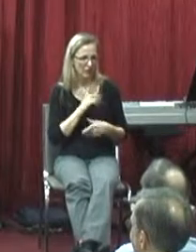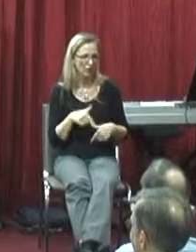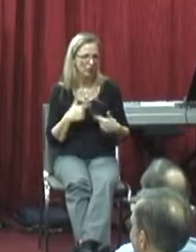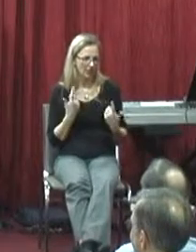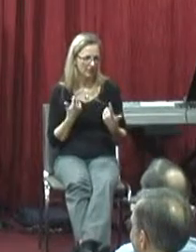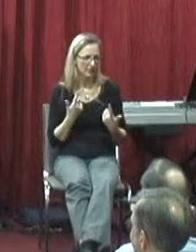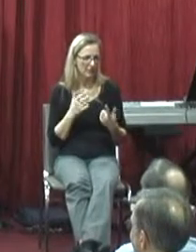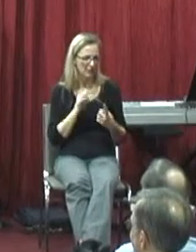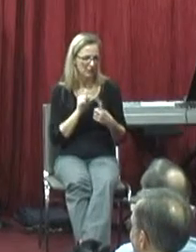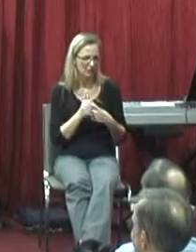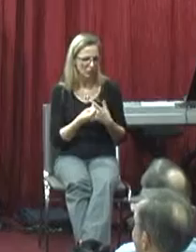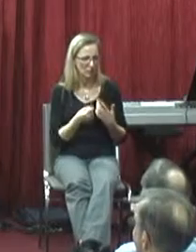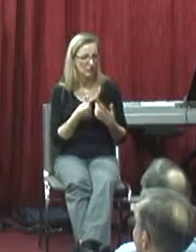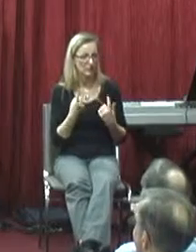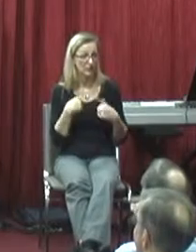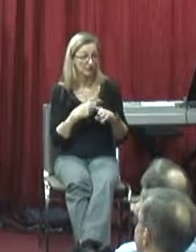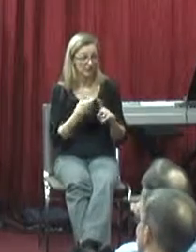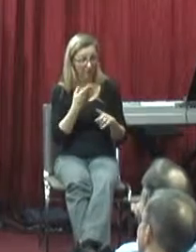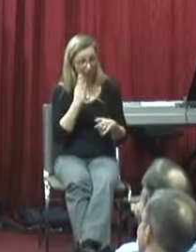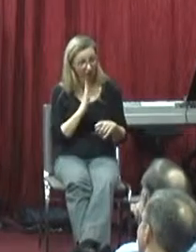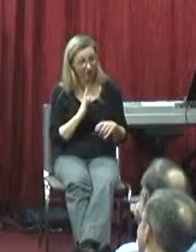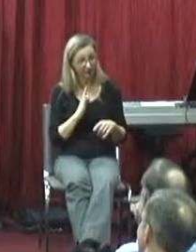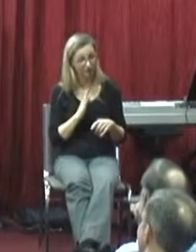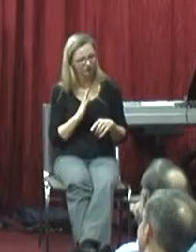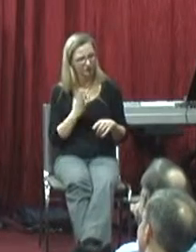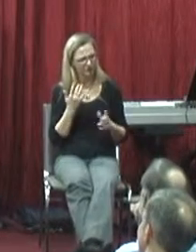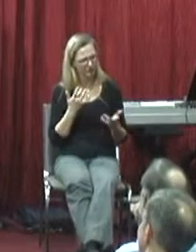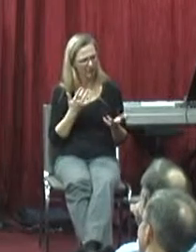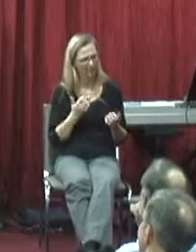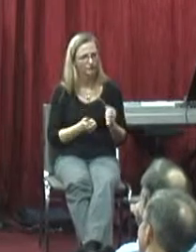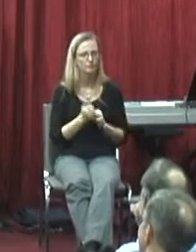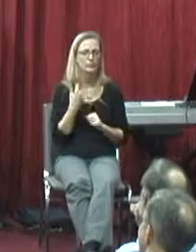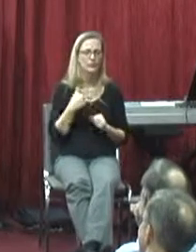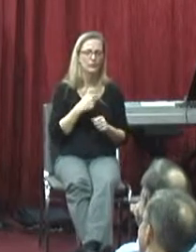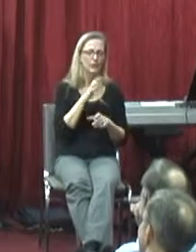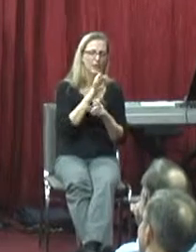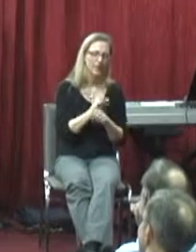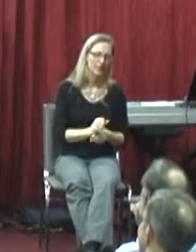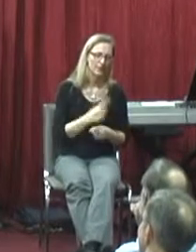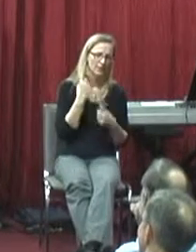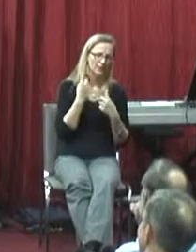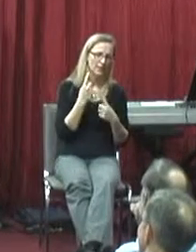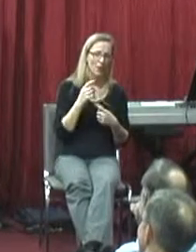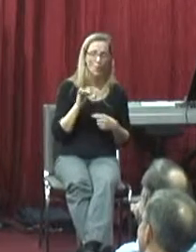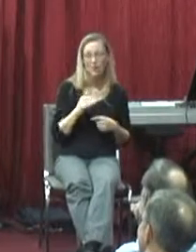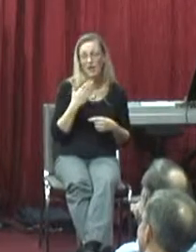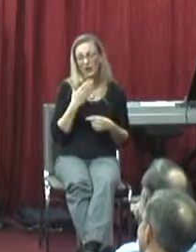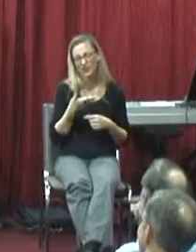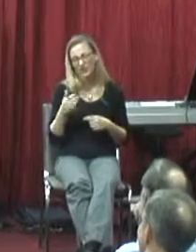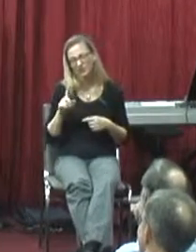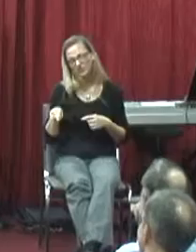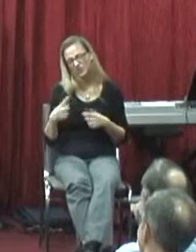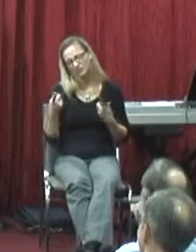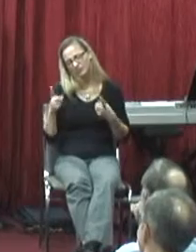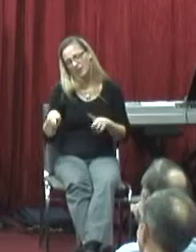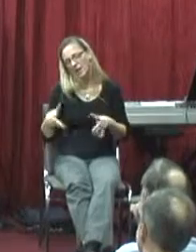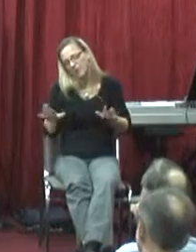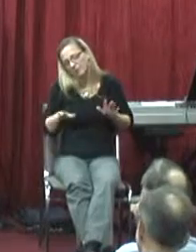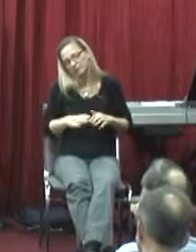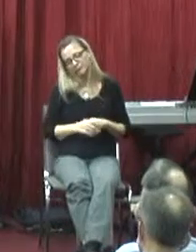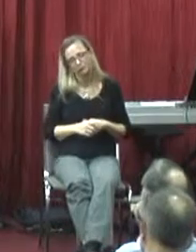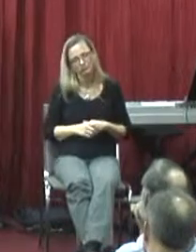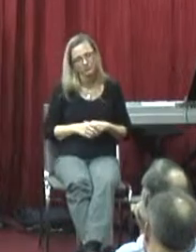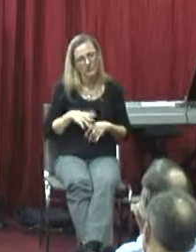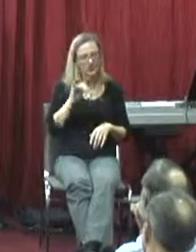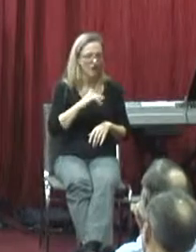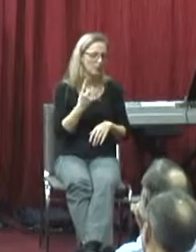coming from God. Because most of us are in the habit of thinking of, oh, that good thing, that was just a coincidence. Or